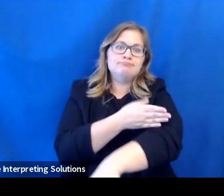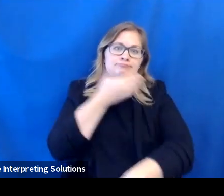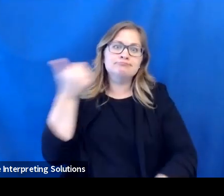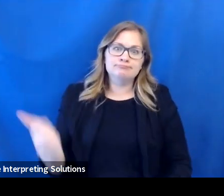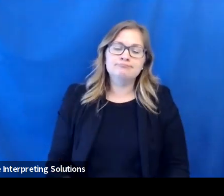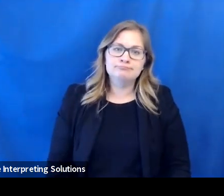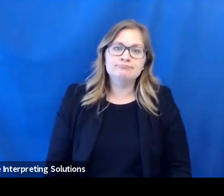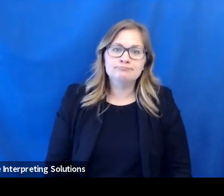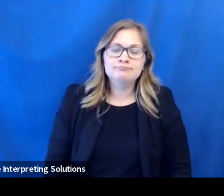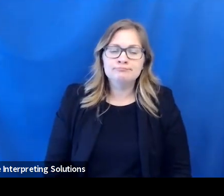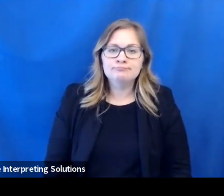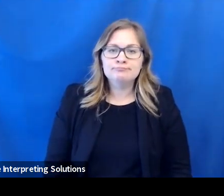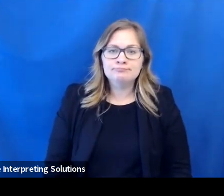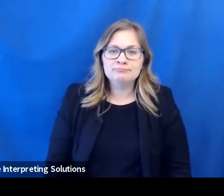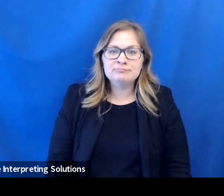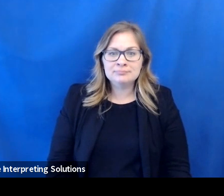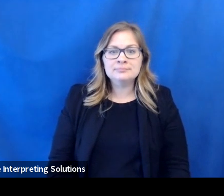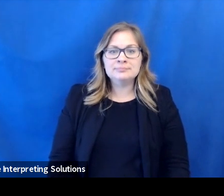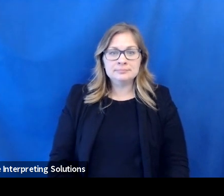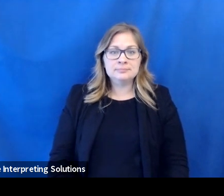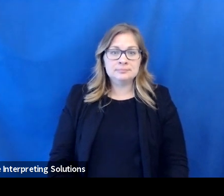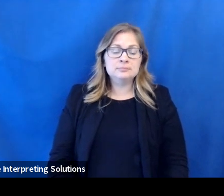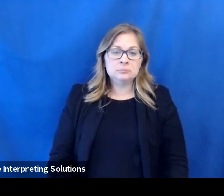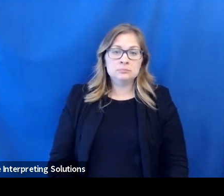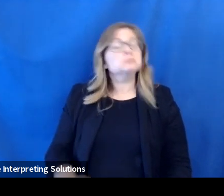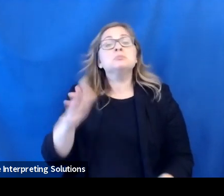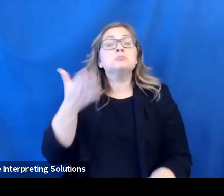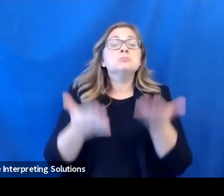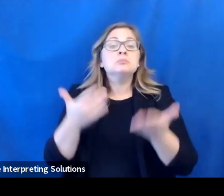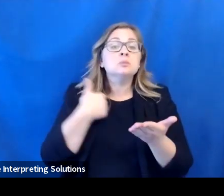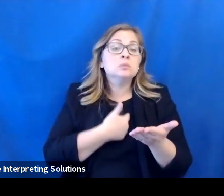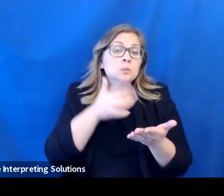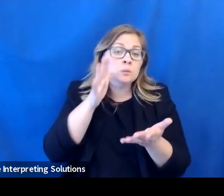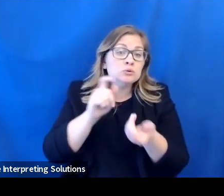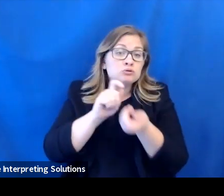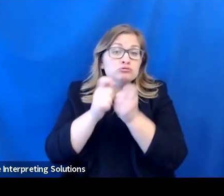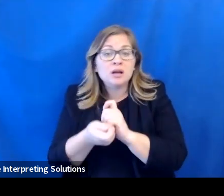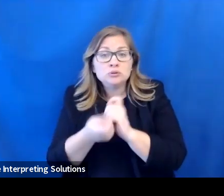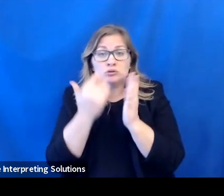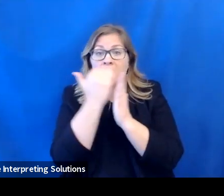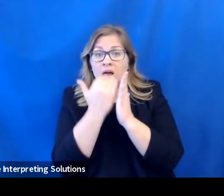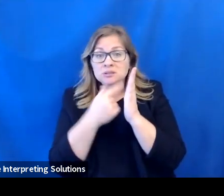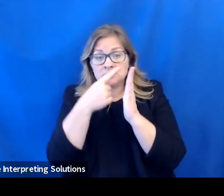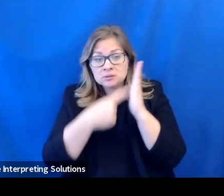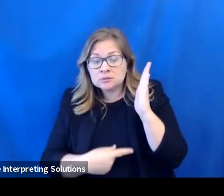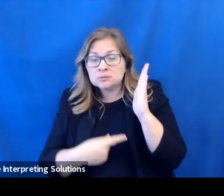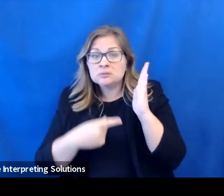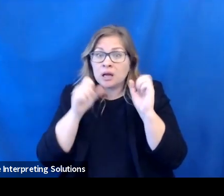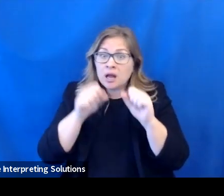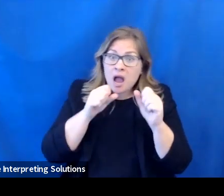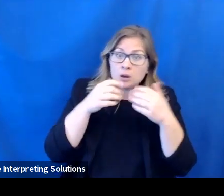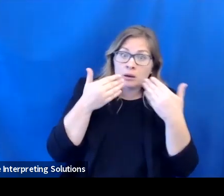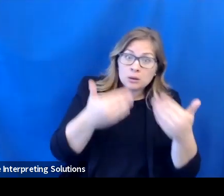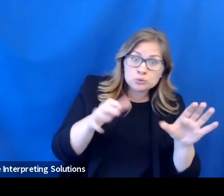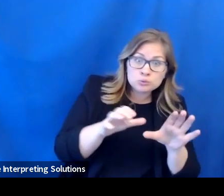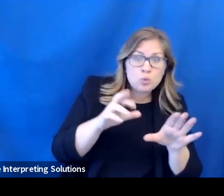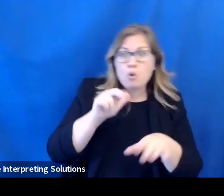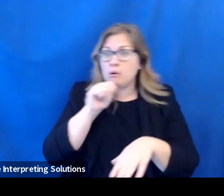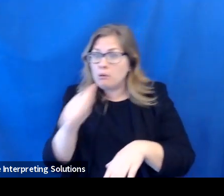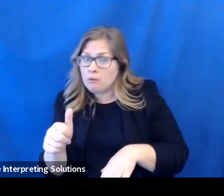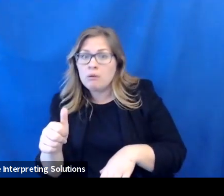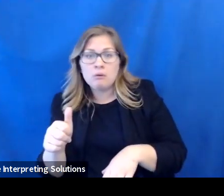changing list of things that we're able to add in or to do, and again, having to adjust to make sure that we don't strain that system. So at this